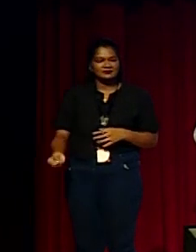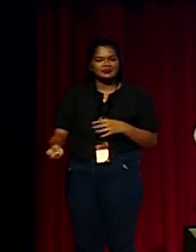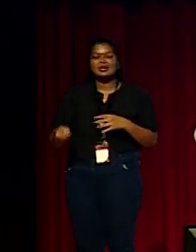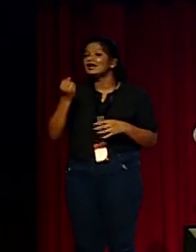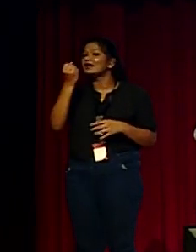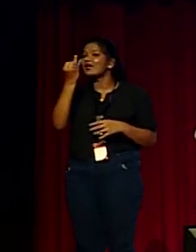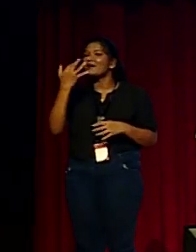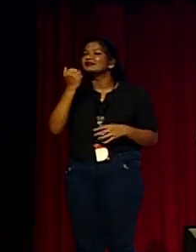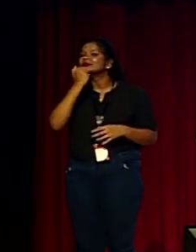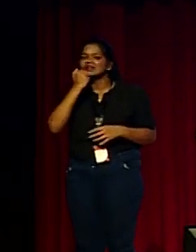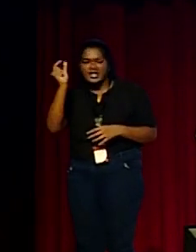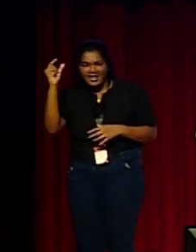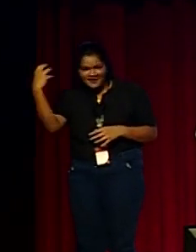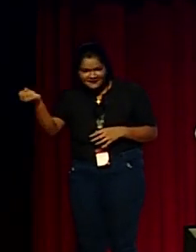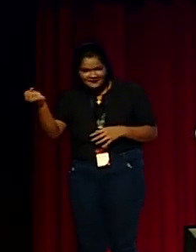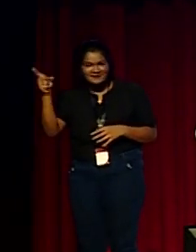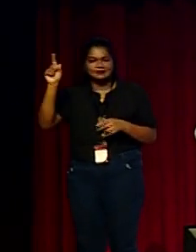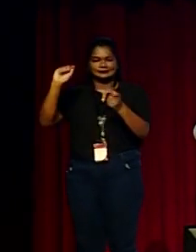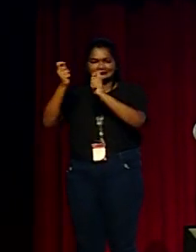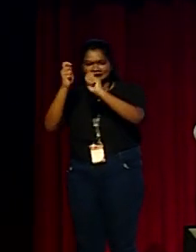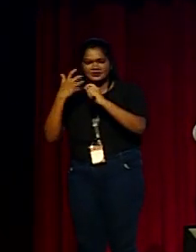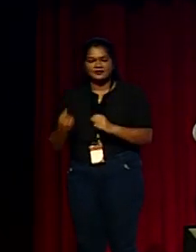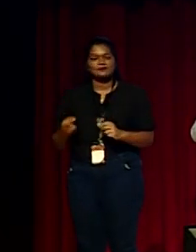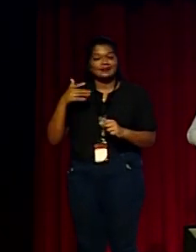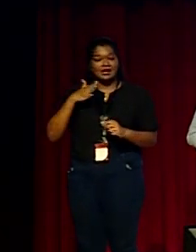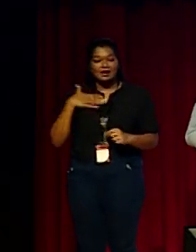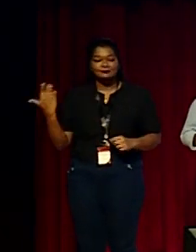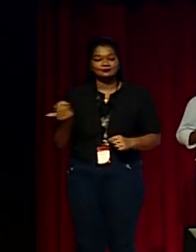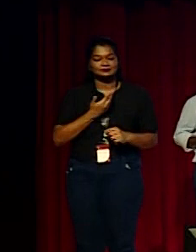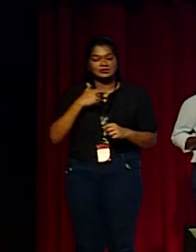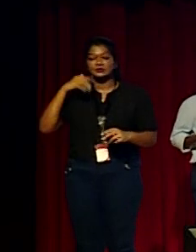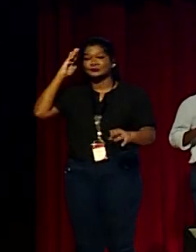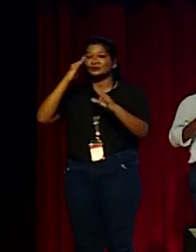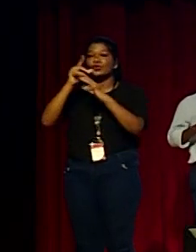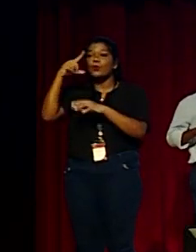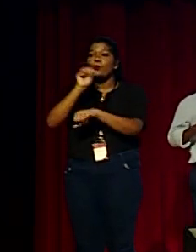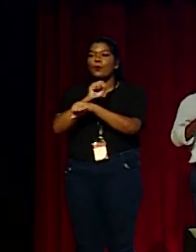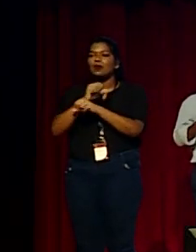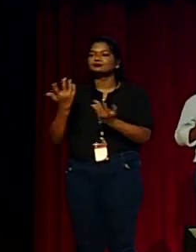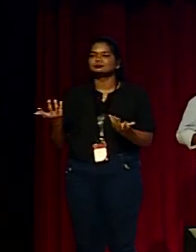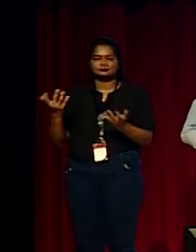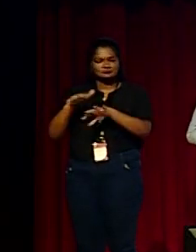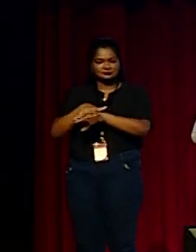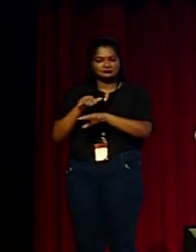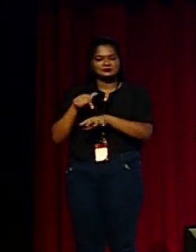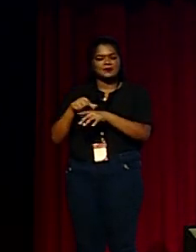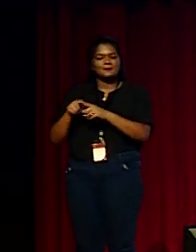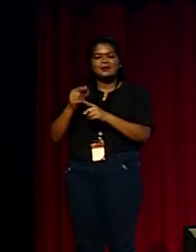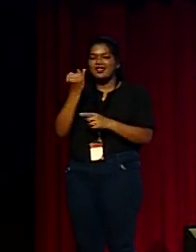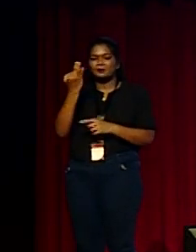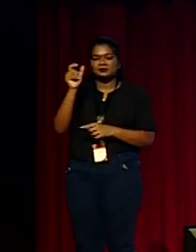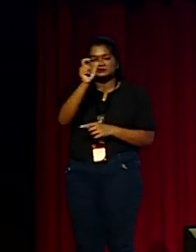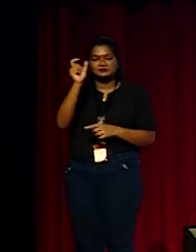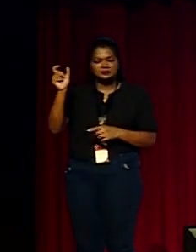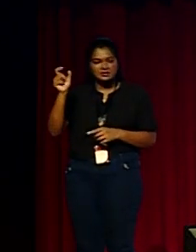number of error correction keys are minimum. So our objective in this works to maximize the number of target symbols and